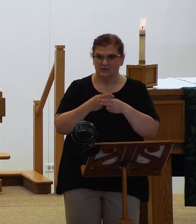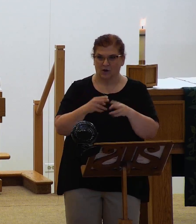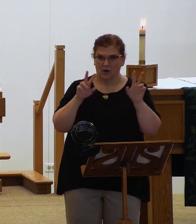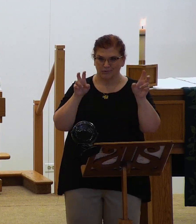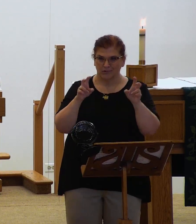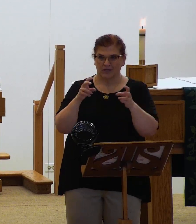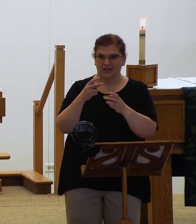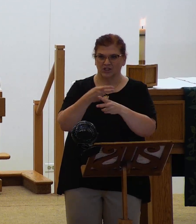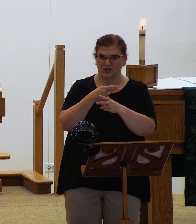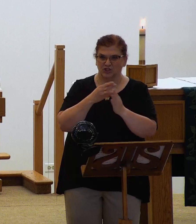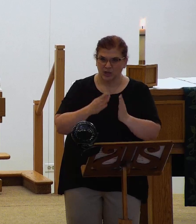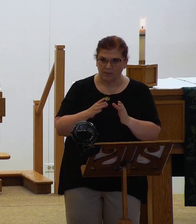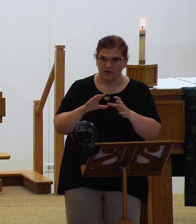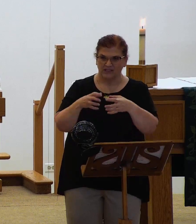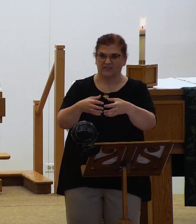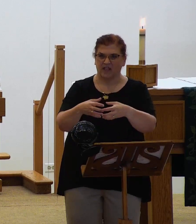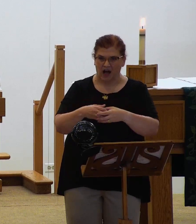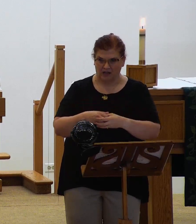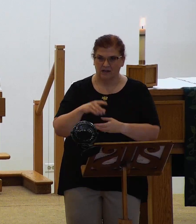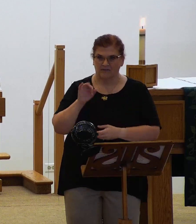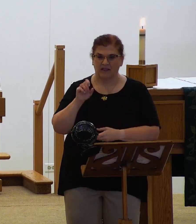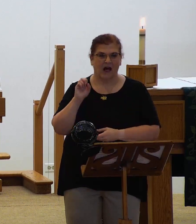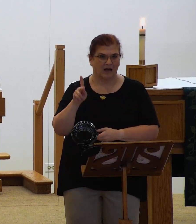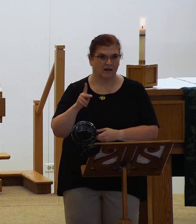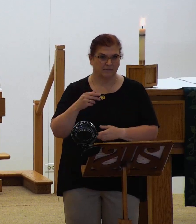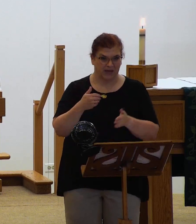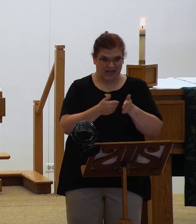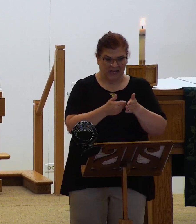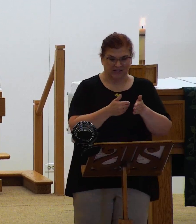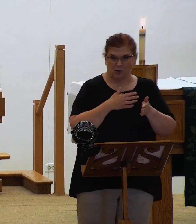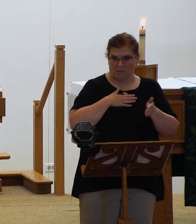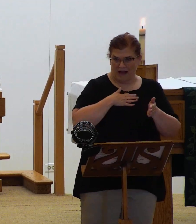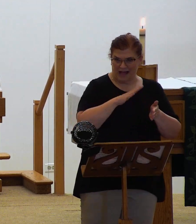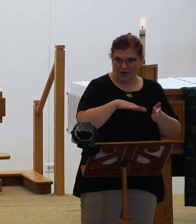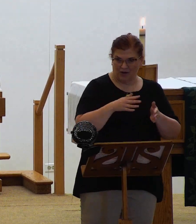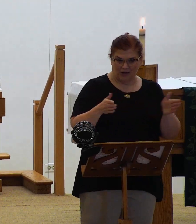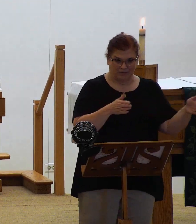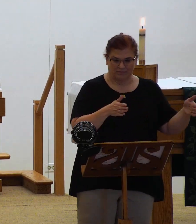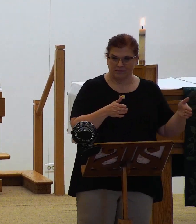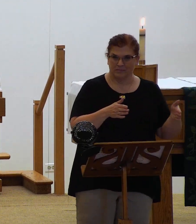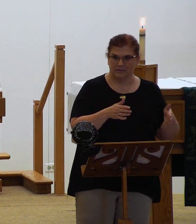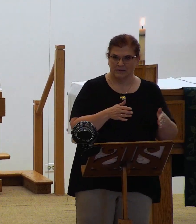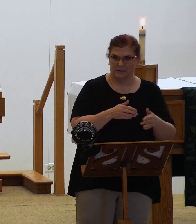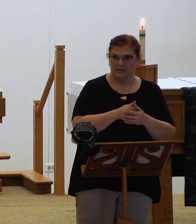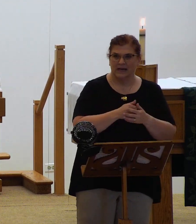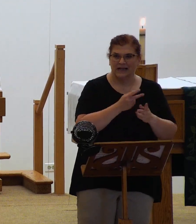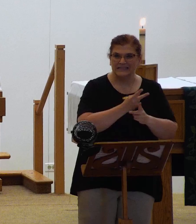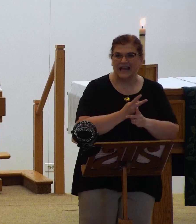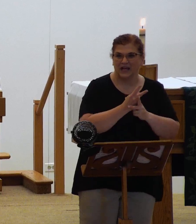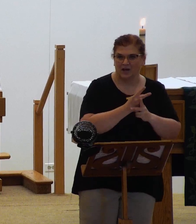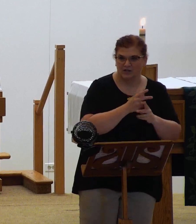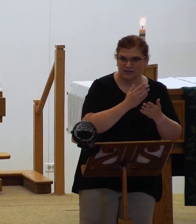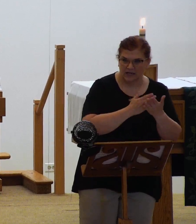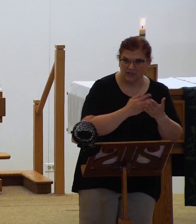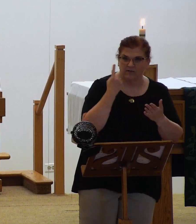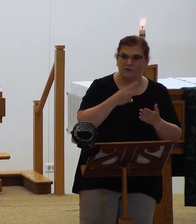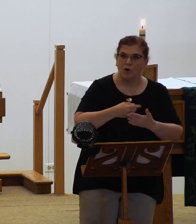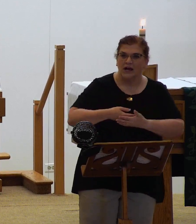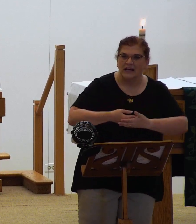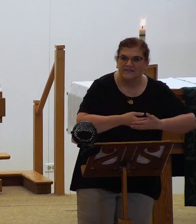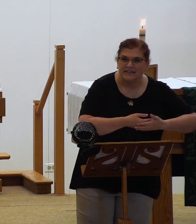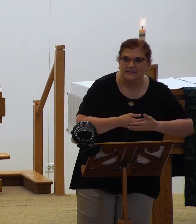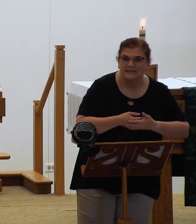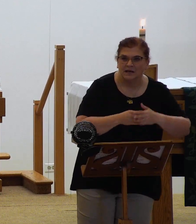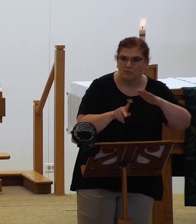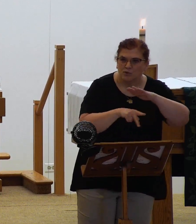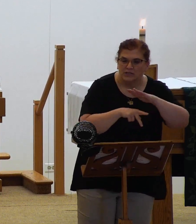Flock. Right next door to my area is a daycare center section for infants and